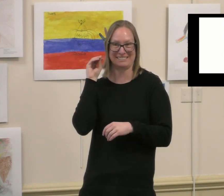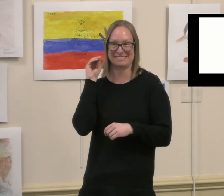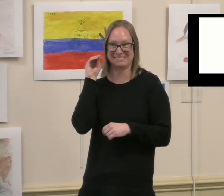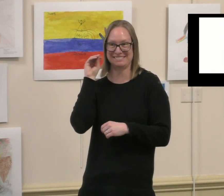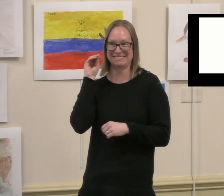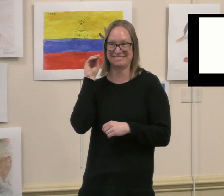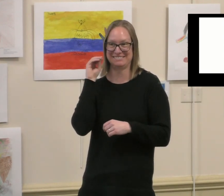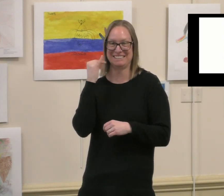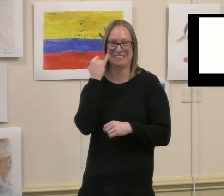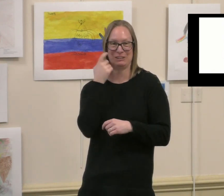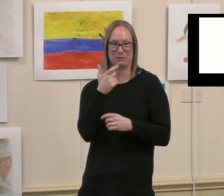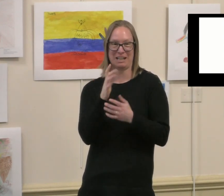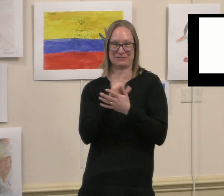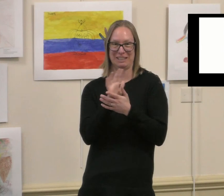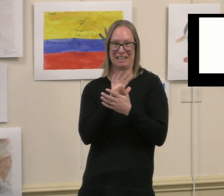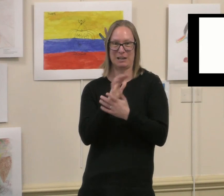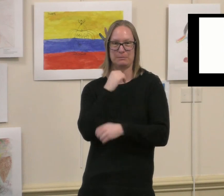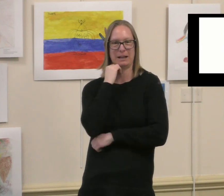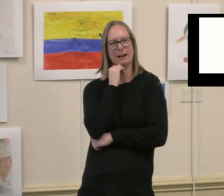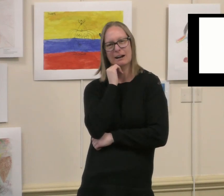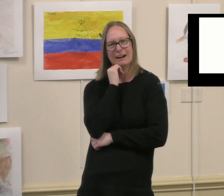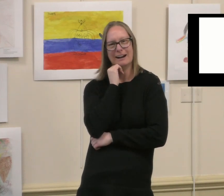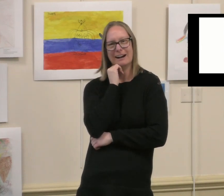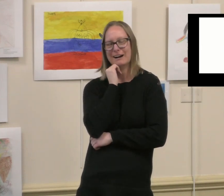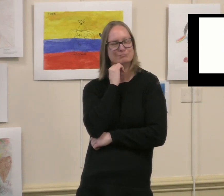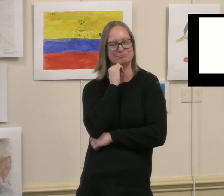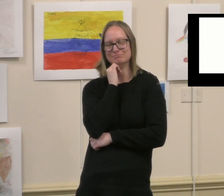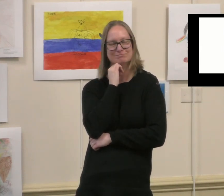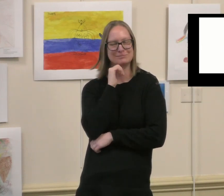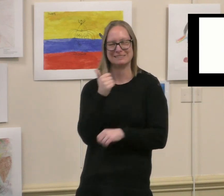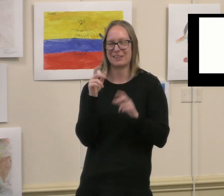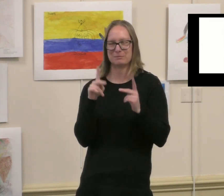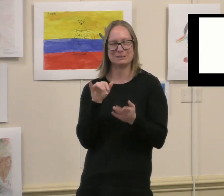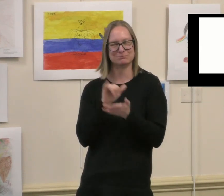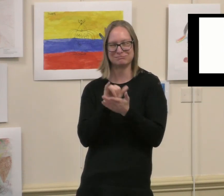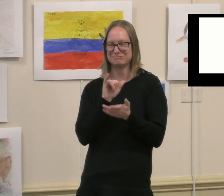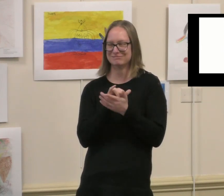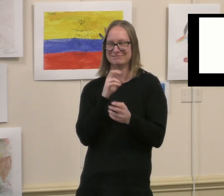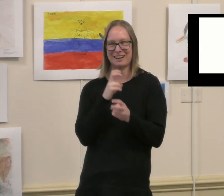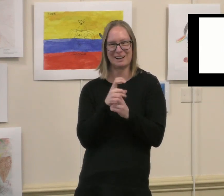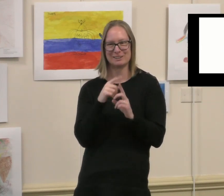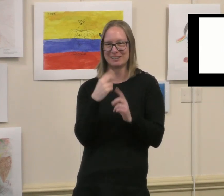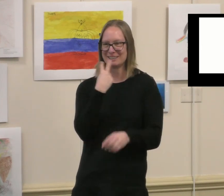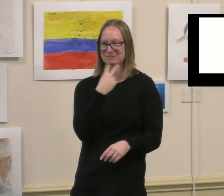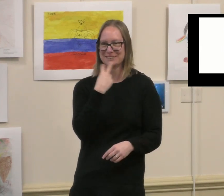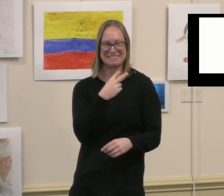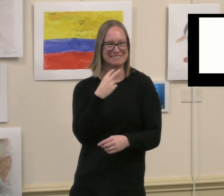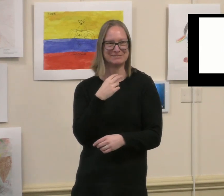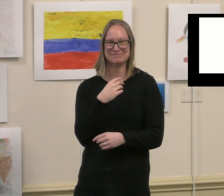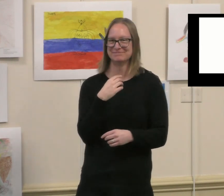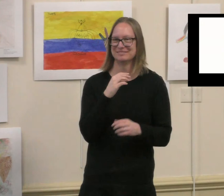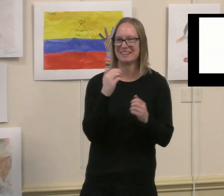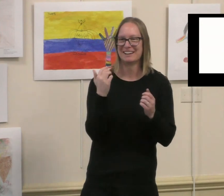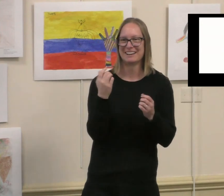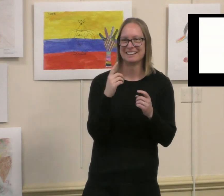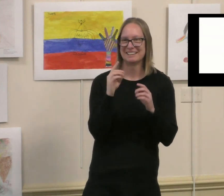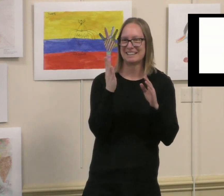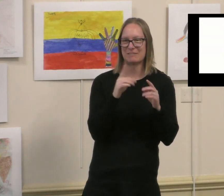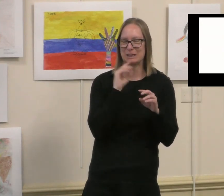New England Patriots, Bill Belichick. When I'm watching those films, I'm like, ugh. That's impossible. I cannot read his